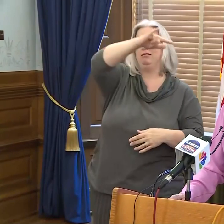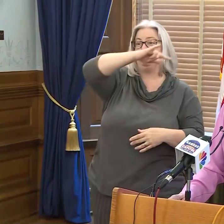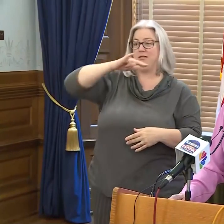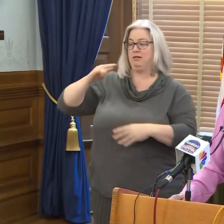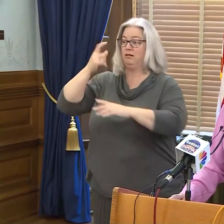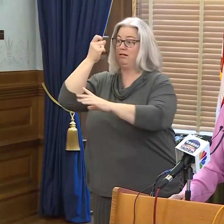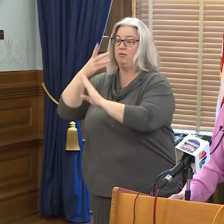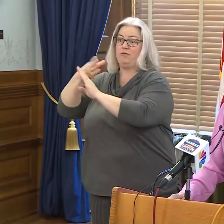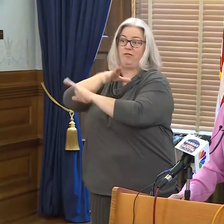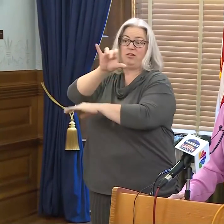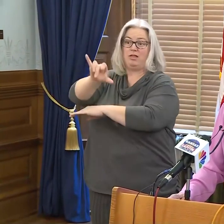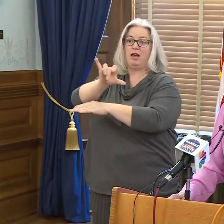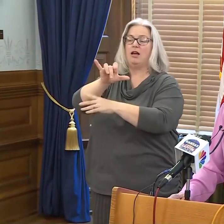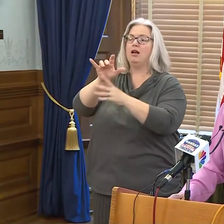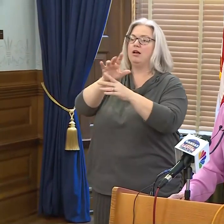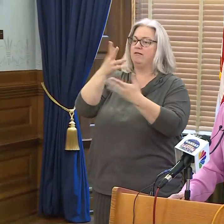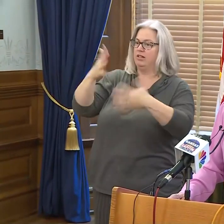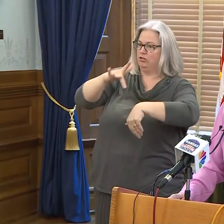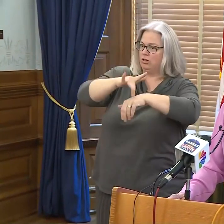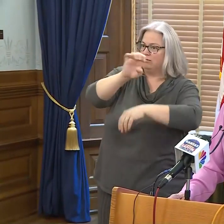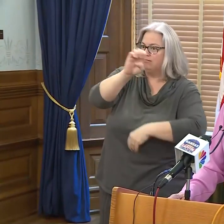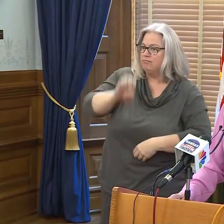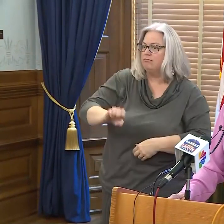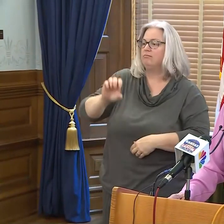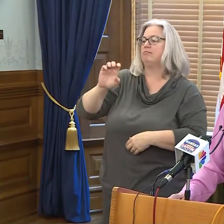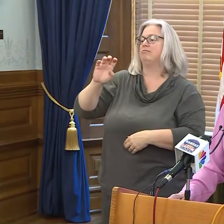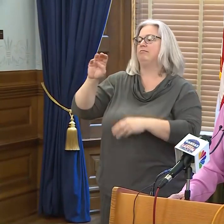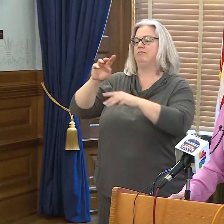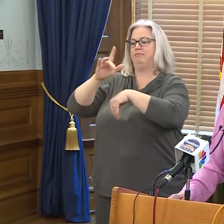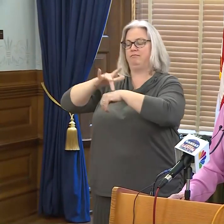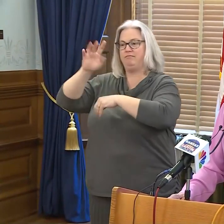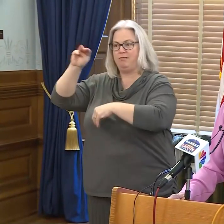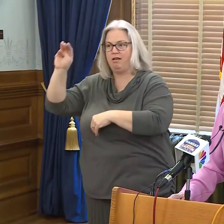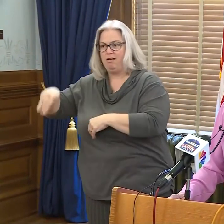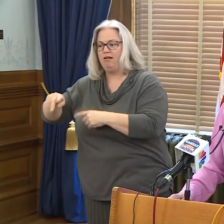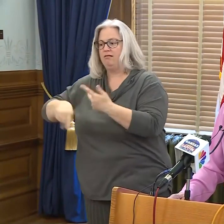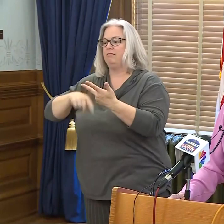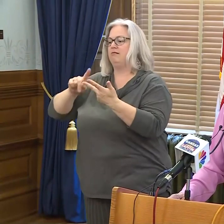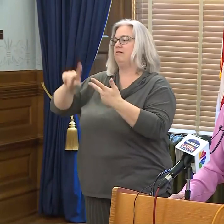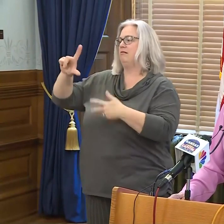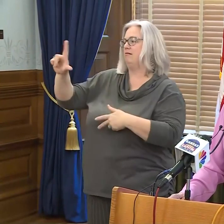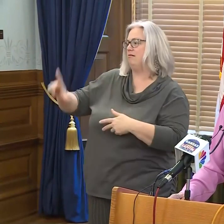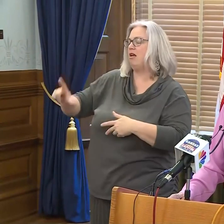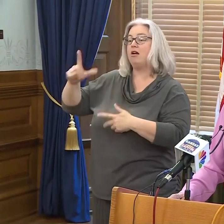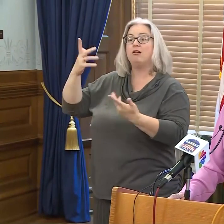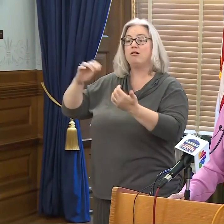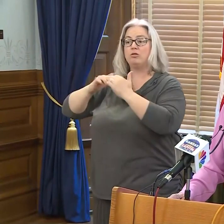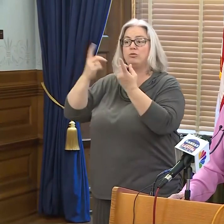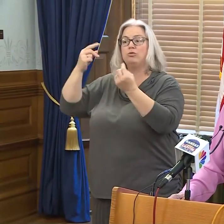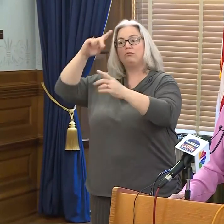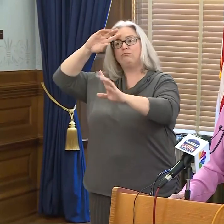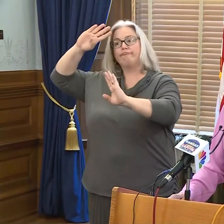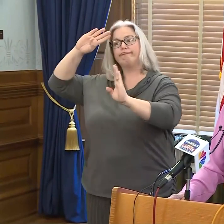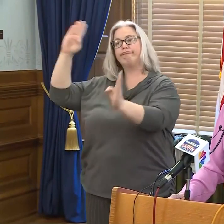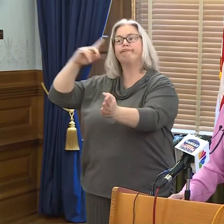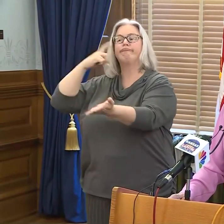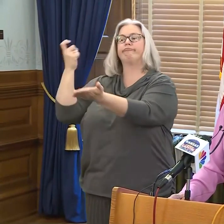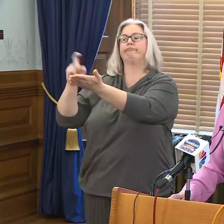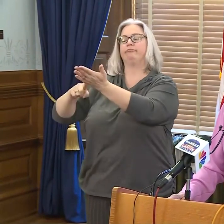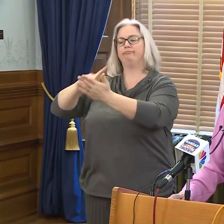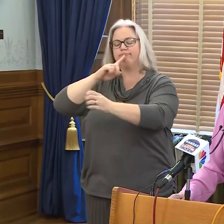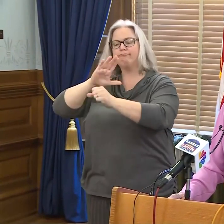that, they were in Emporia, Manhattan, and Lawrence, in a salute to our dedicated healthcare